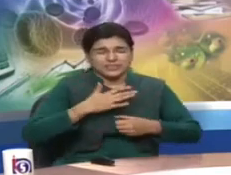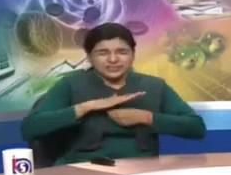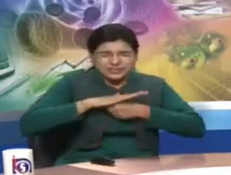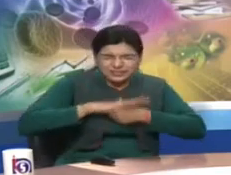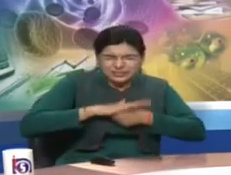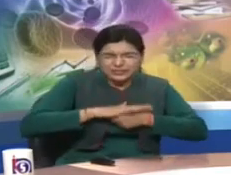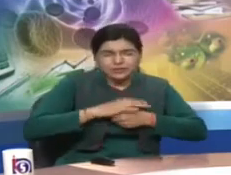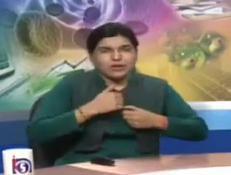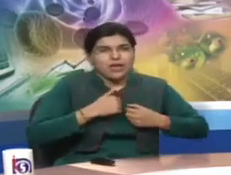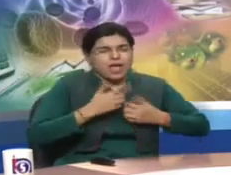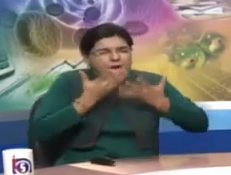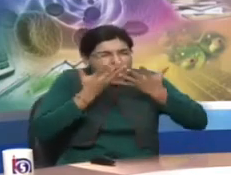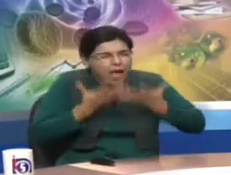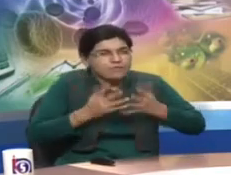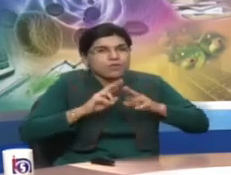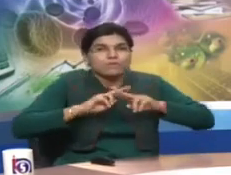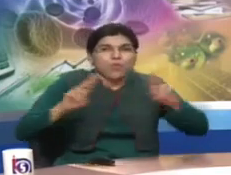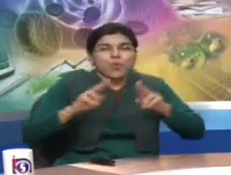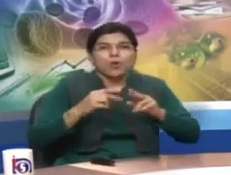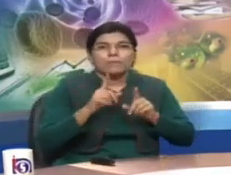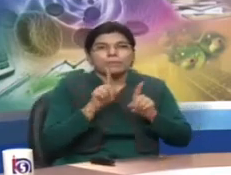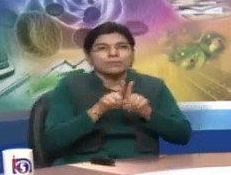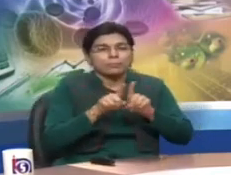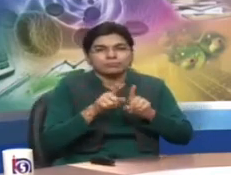muscles, it feels too.